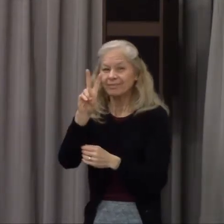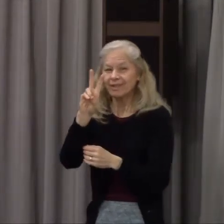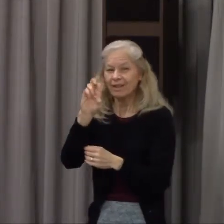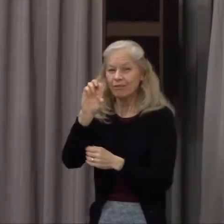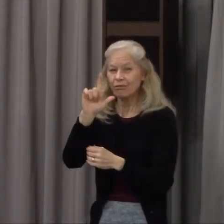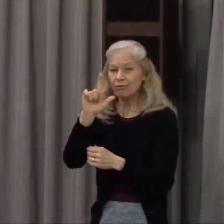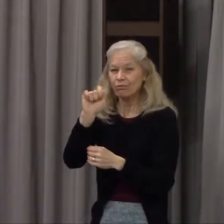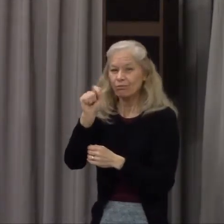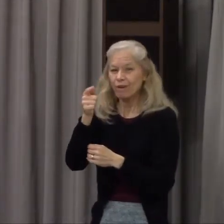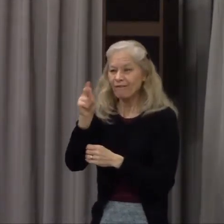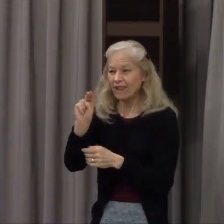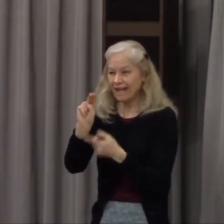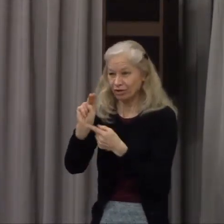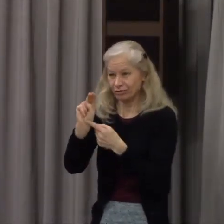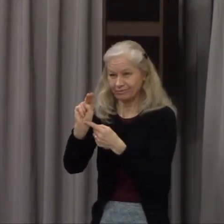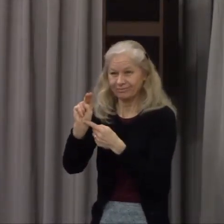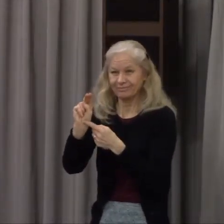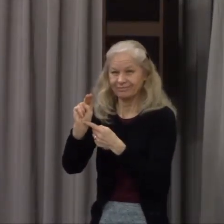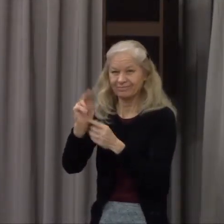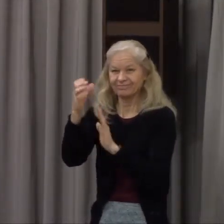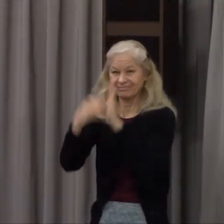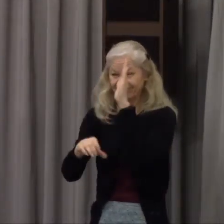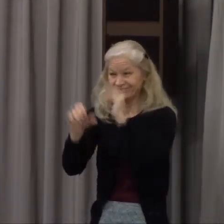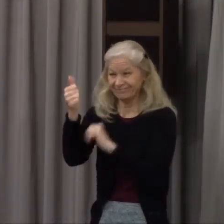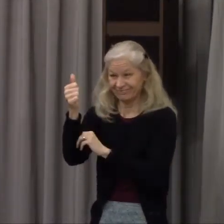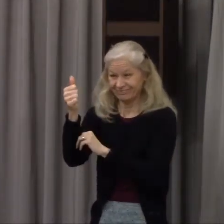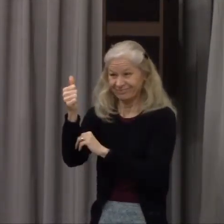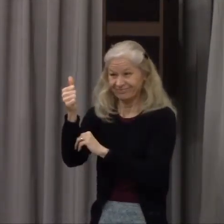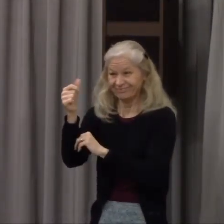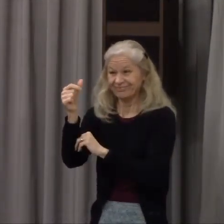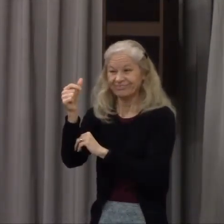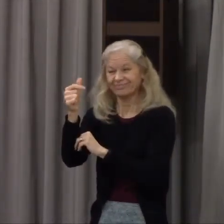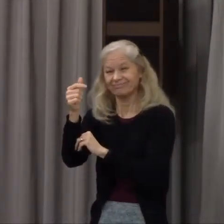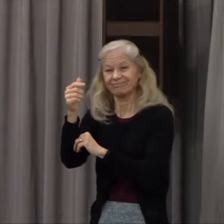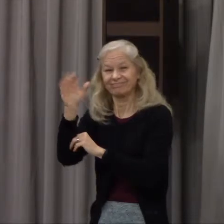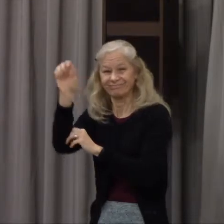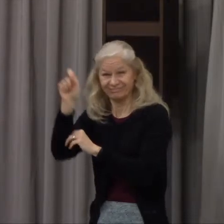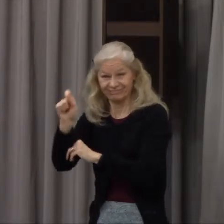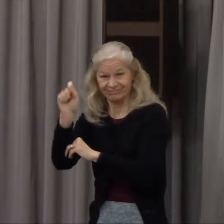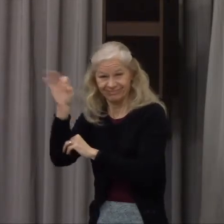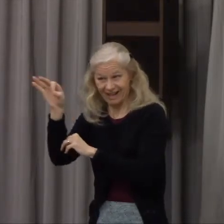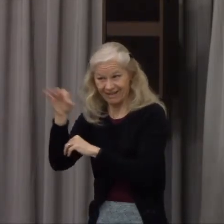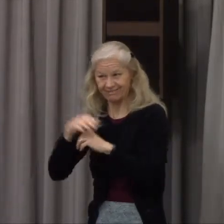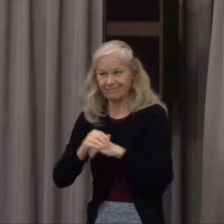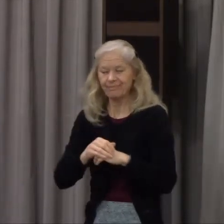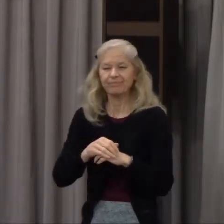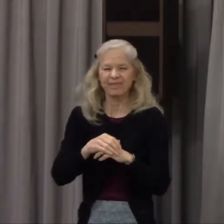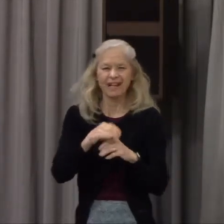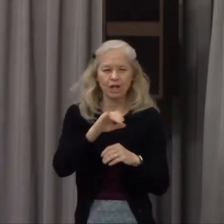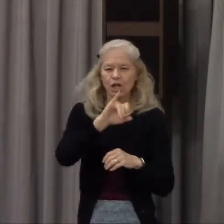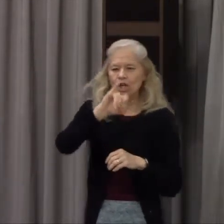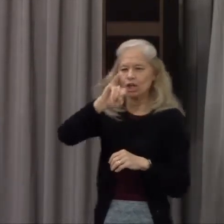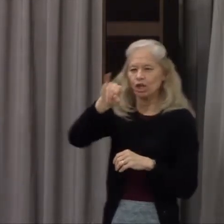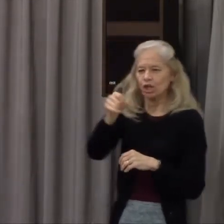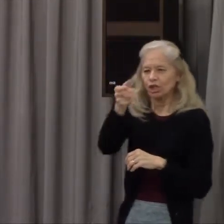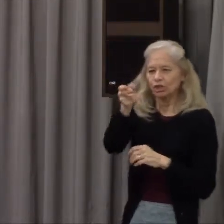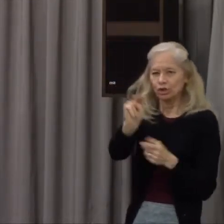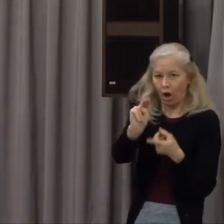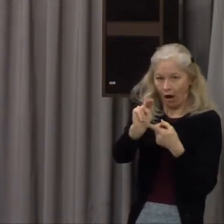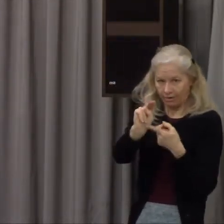Revelation 10:9. John writes, I went unto the angel and said unto him, give me the little book. Said unto me, take it and eat it up. It